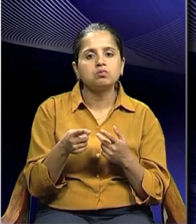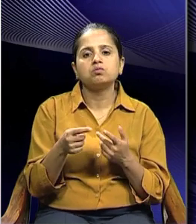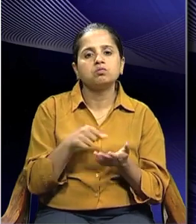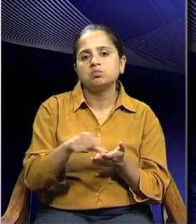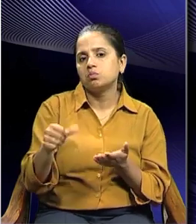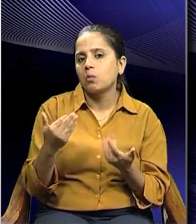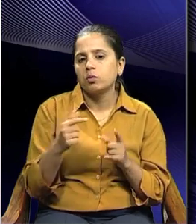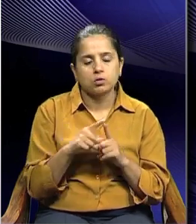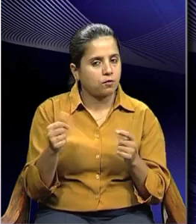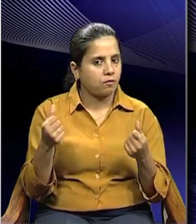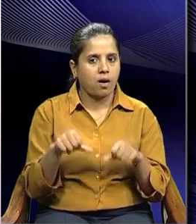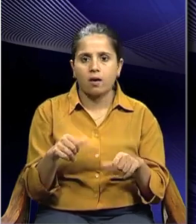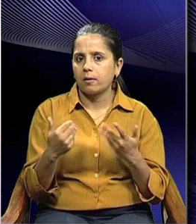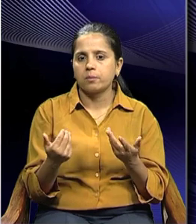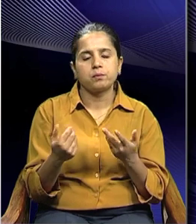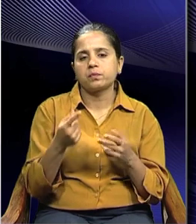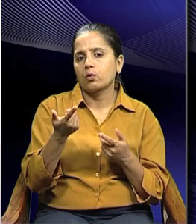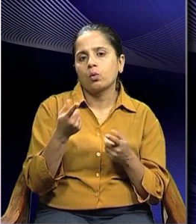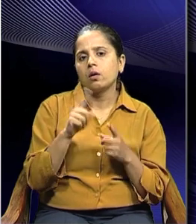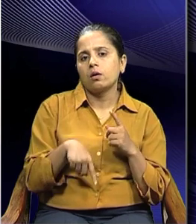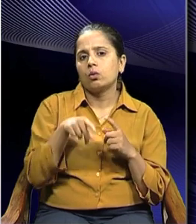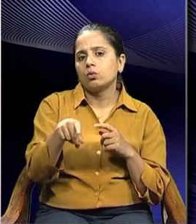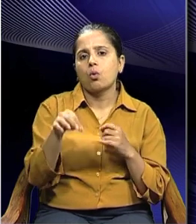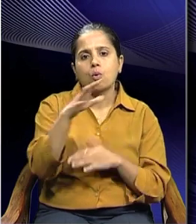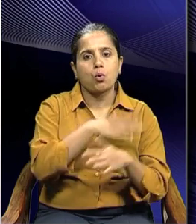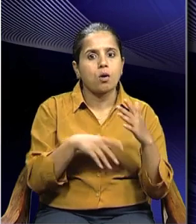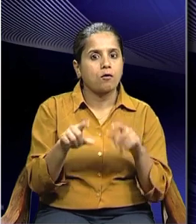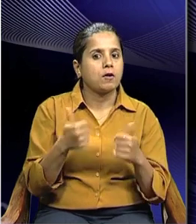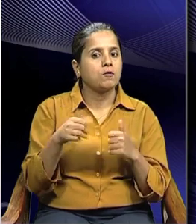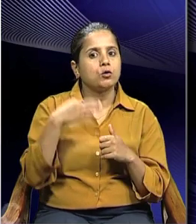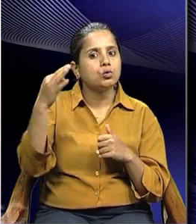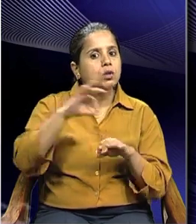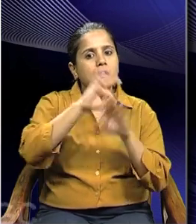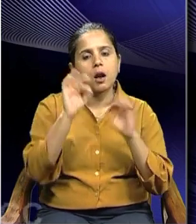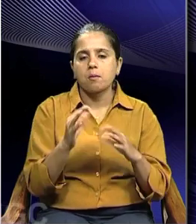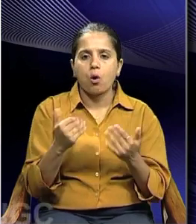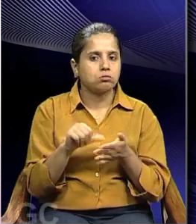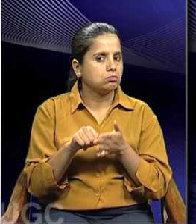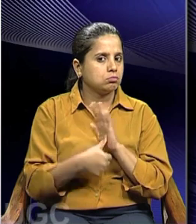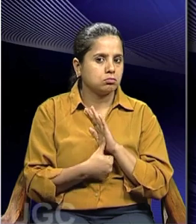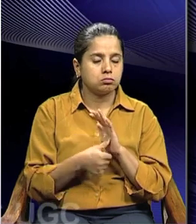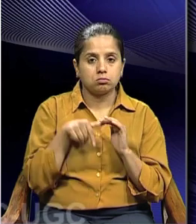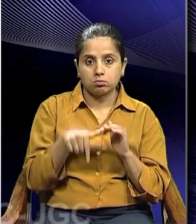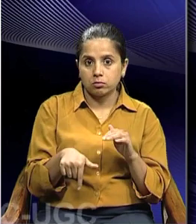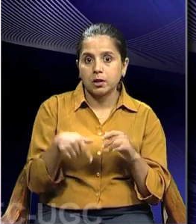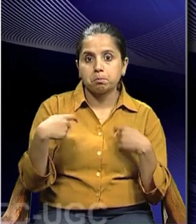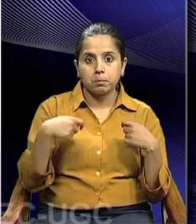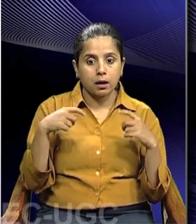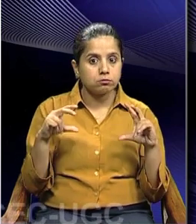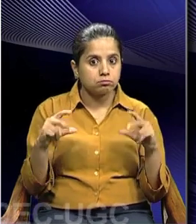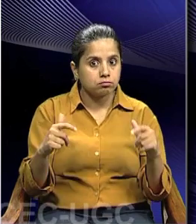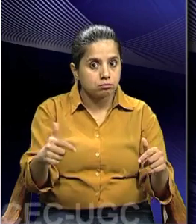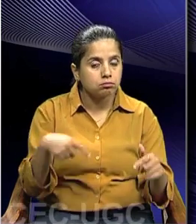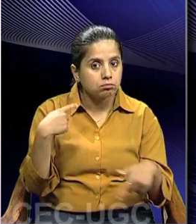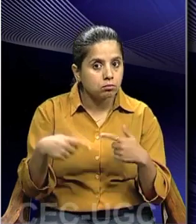strategies. You cannot implement, you can't make your organization future ready. So the wheel of business is actually driven by